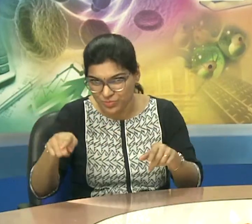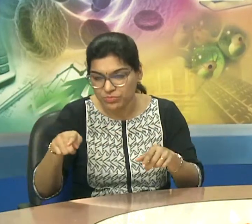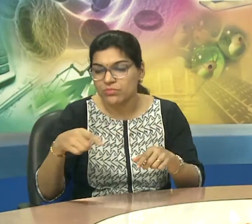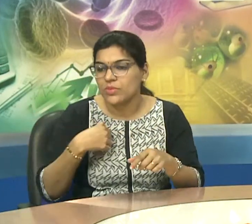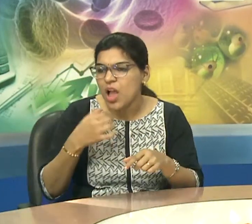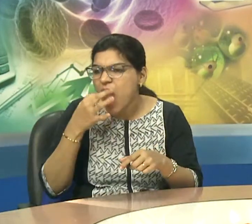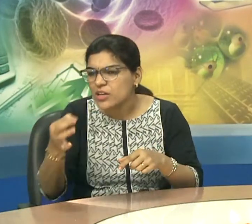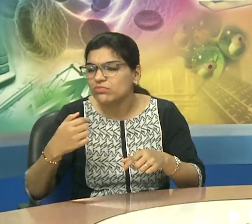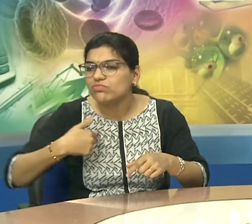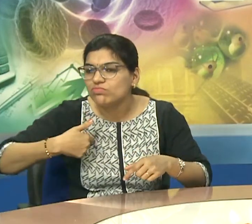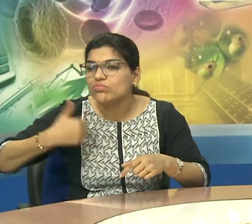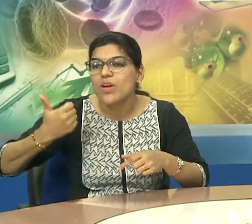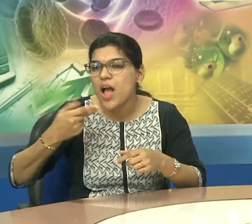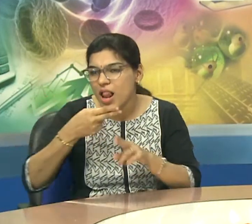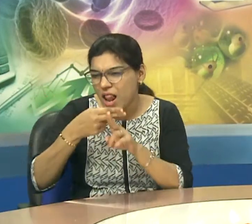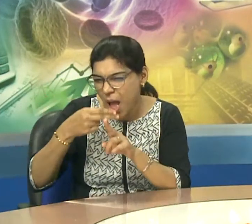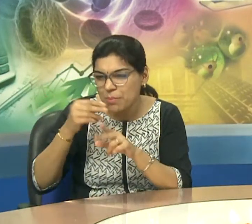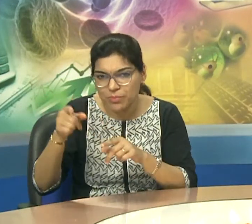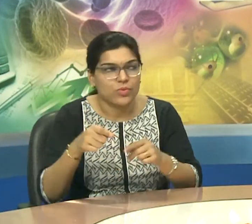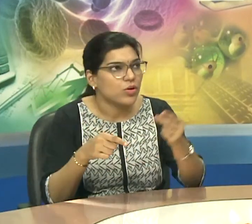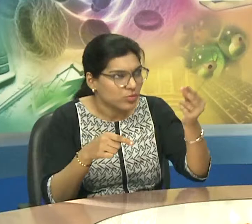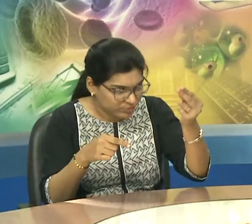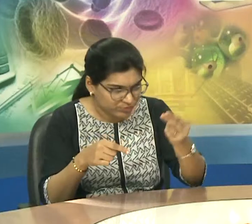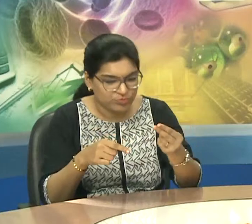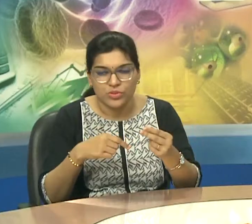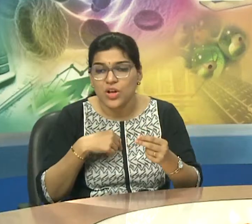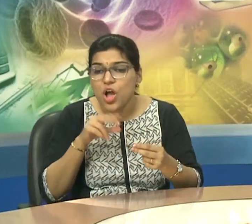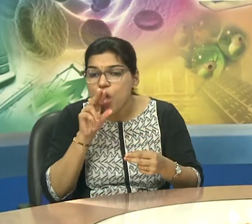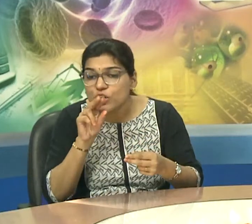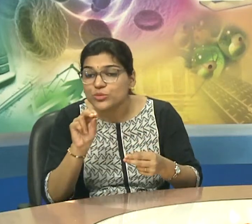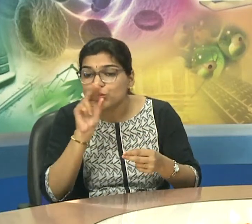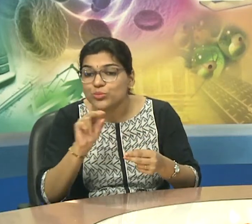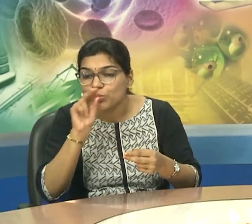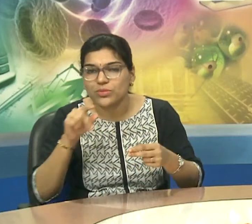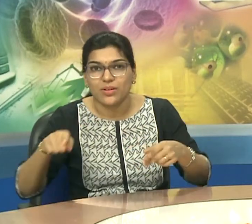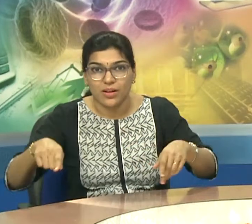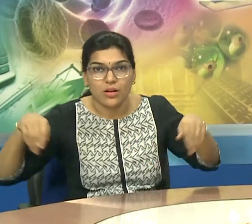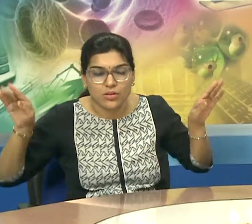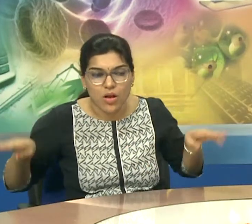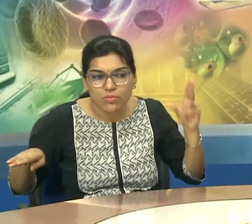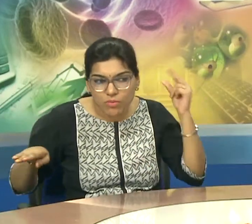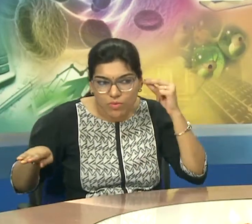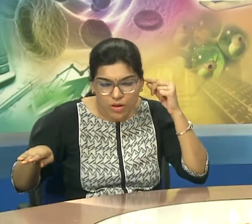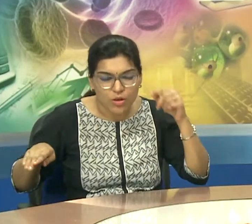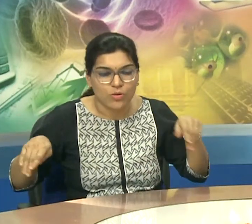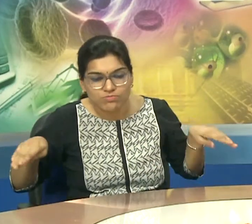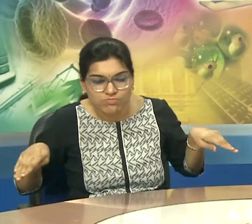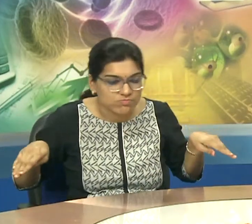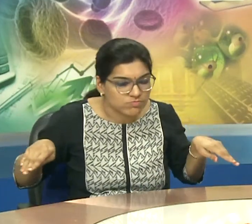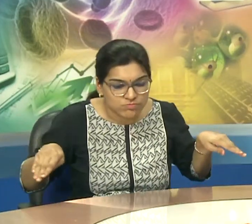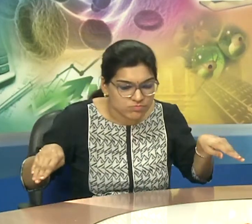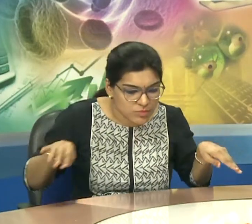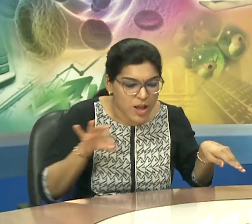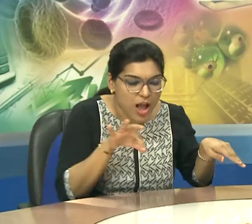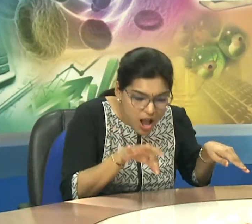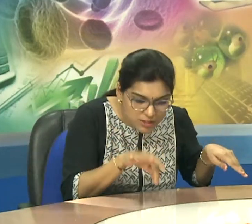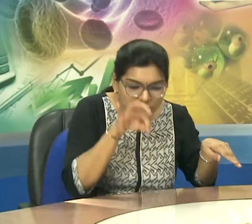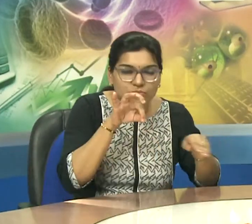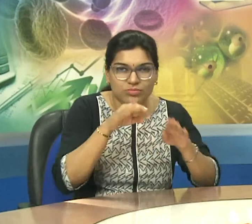the future of the person. If you have any question, you have any query, the parrot will